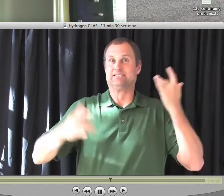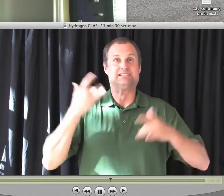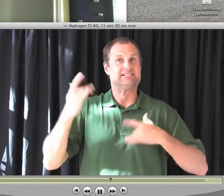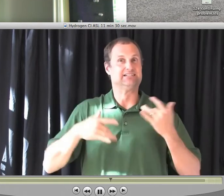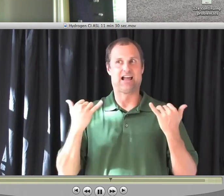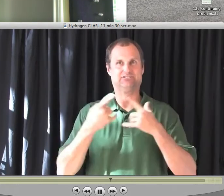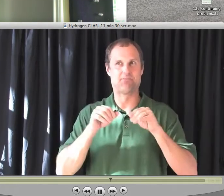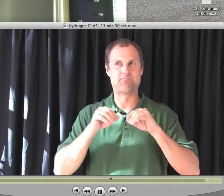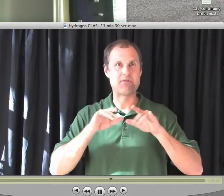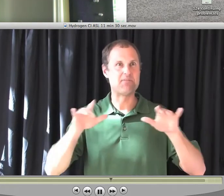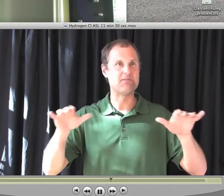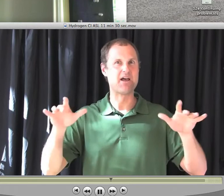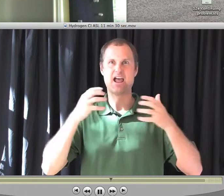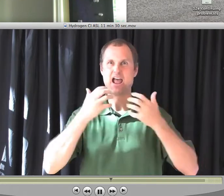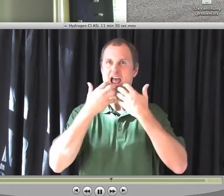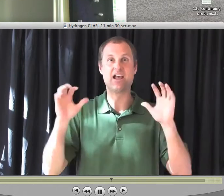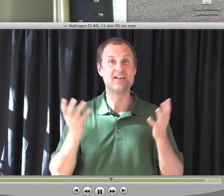Excuse me, that's not true.